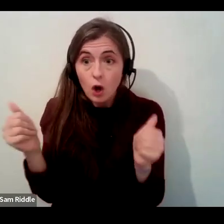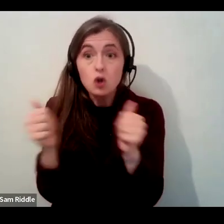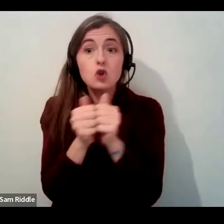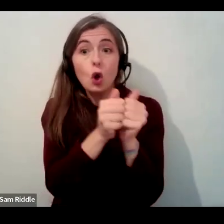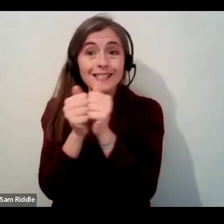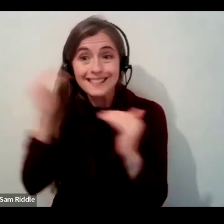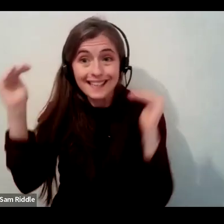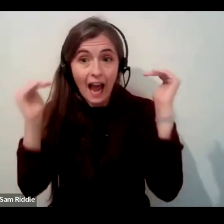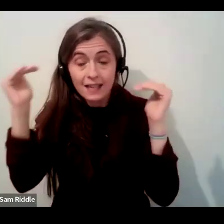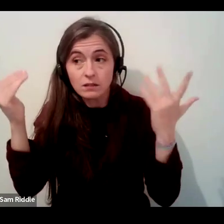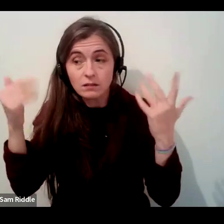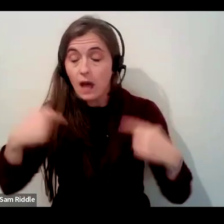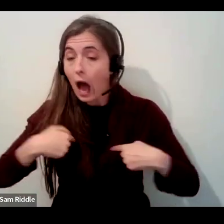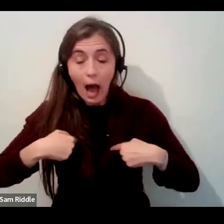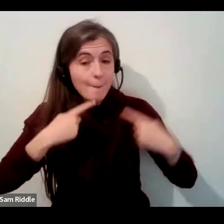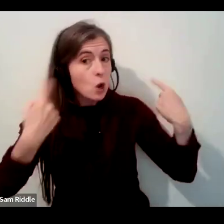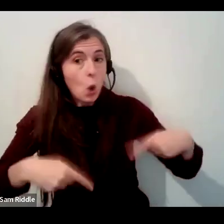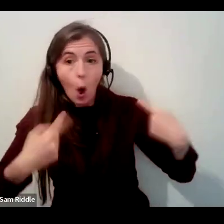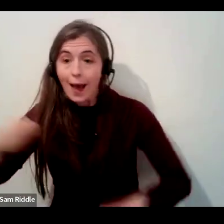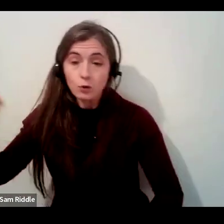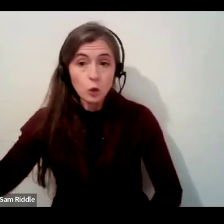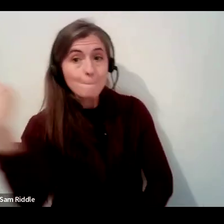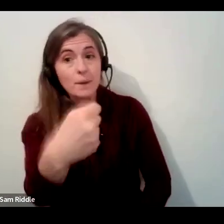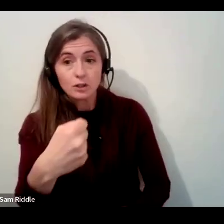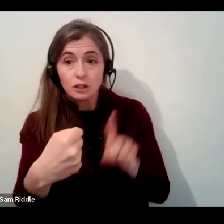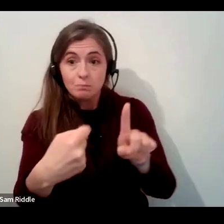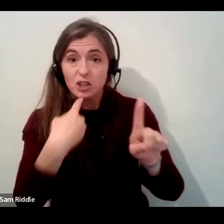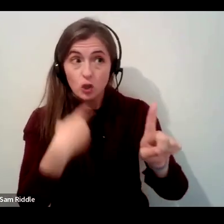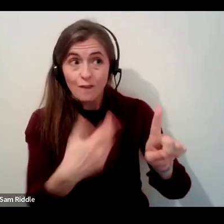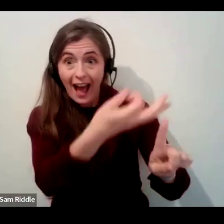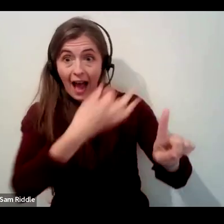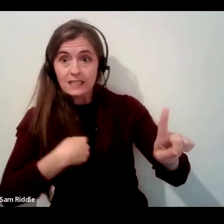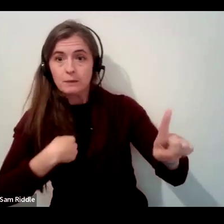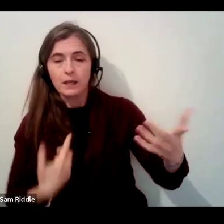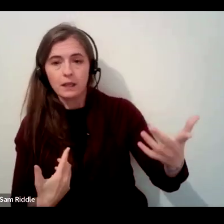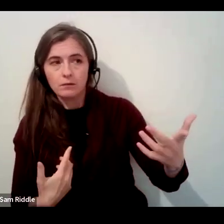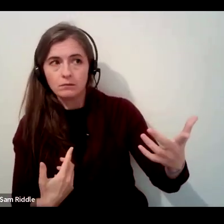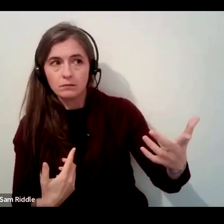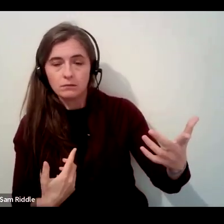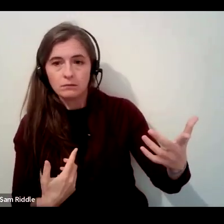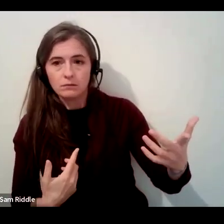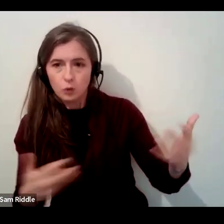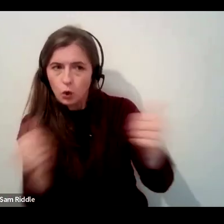not allowed to punch you in the face, even though you're consenting to that thing. There's a very good reason, because it's